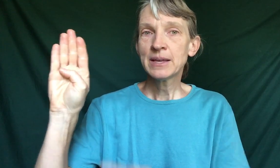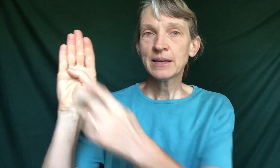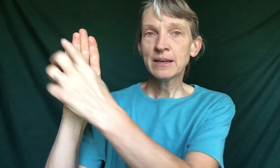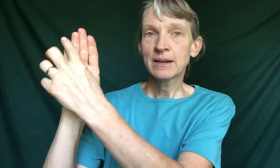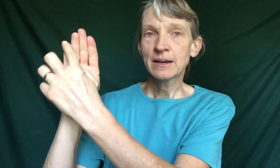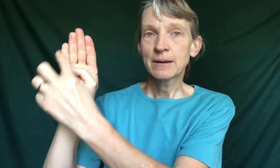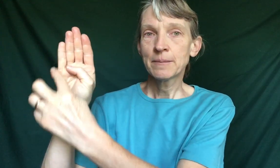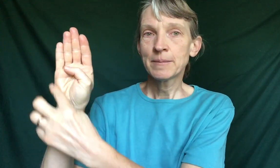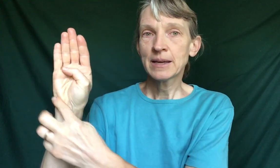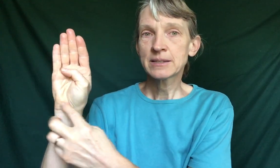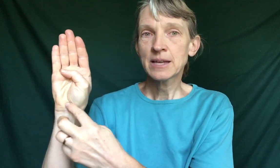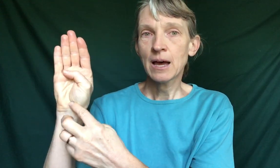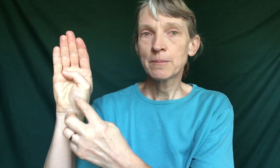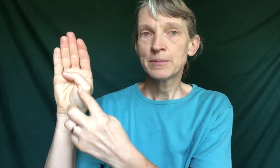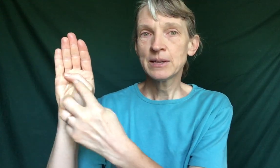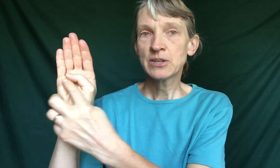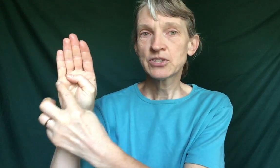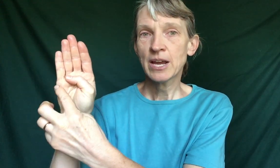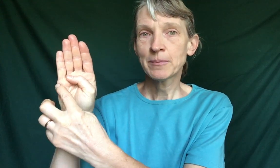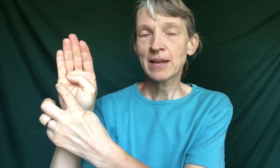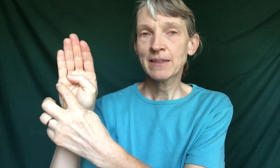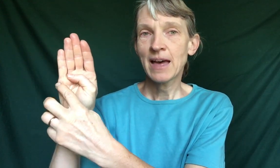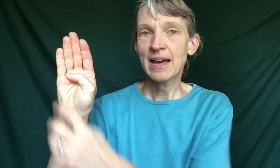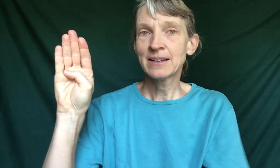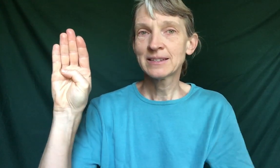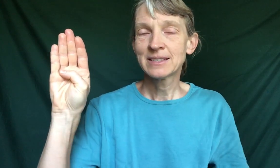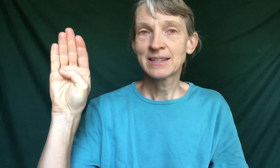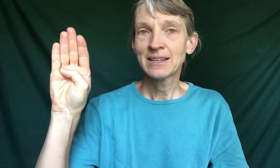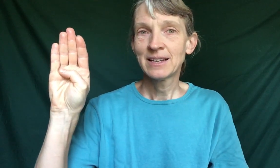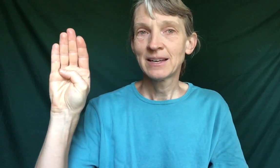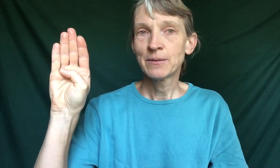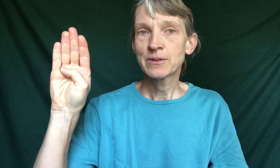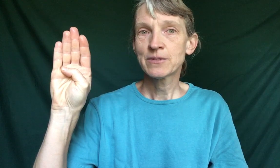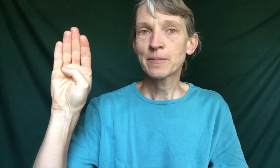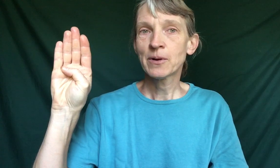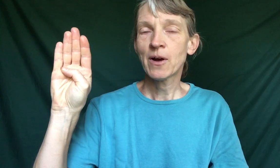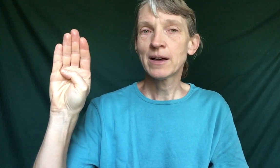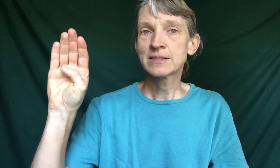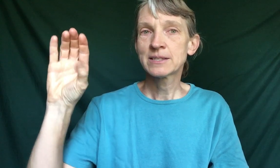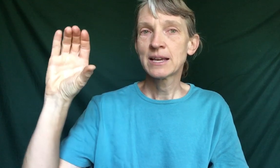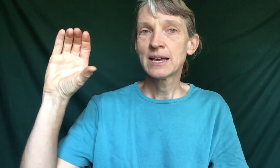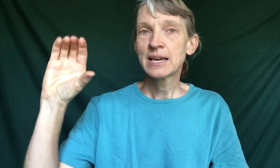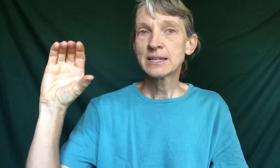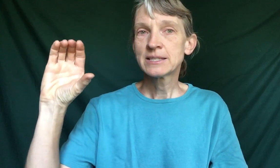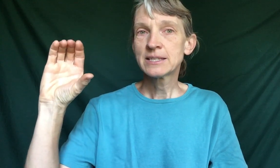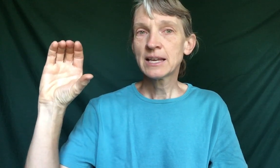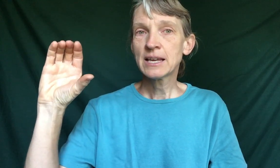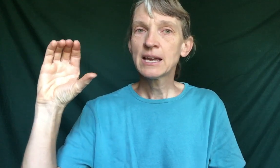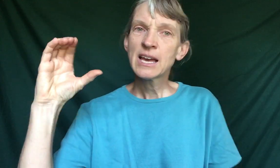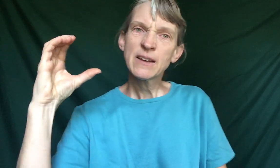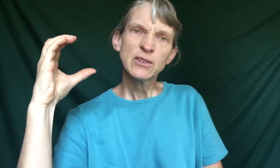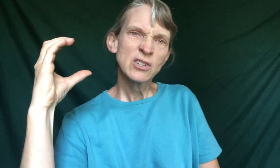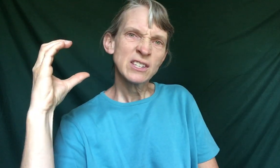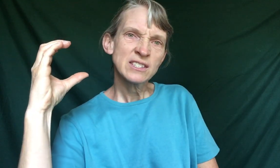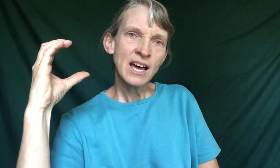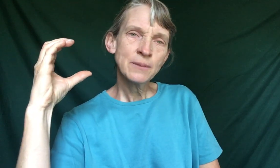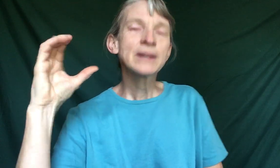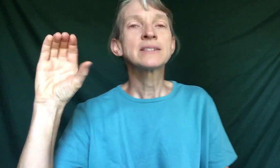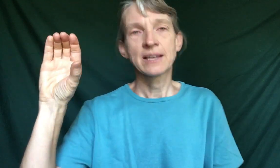B makes a B shape like that, with your thumb across. C, if you turn it sideways, it